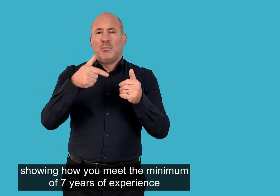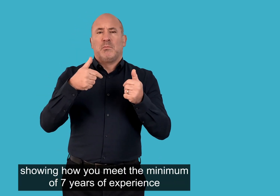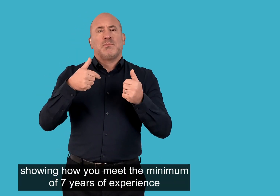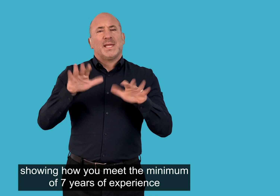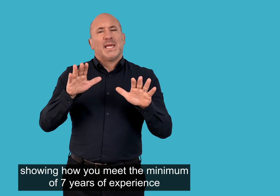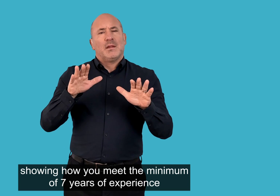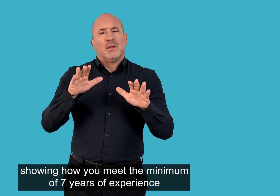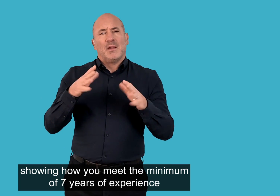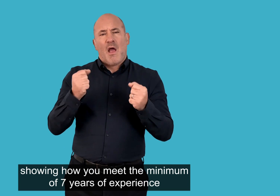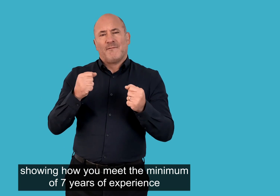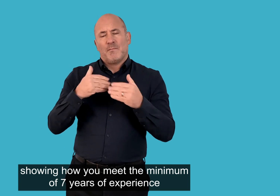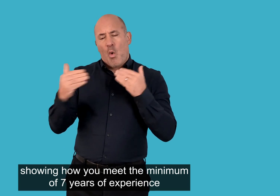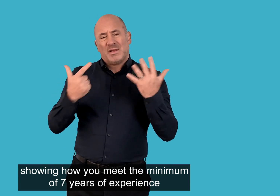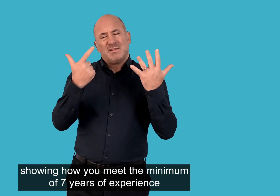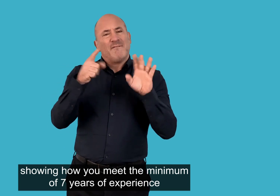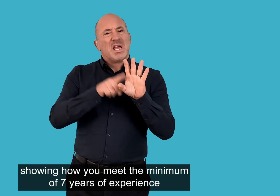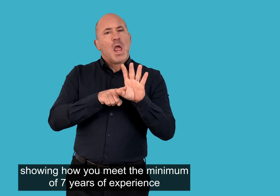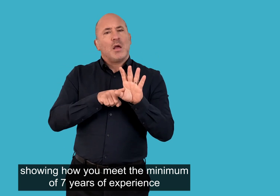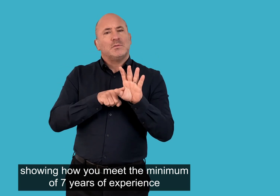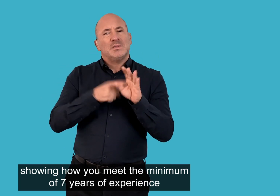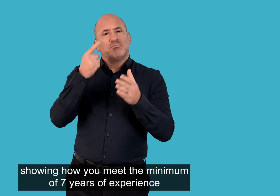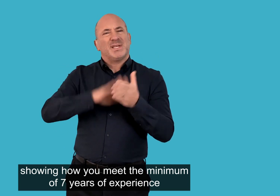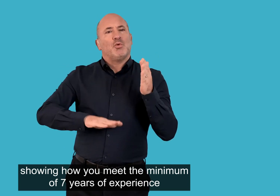showing how you meet the minimum of 7 years of experience,